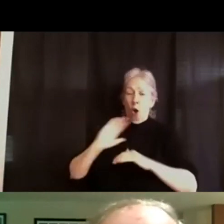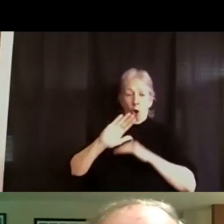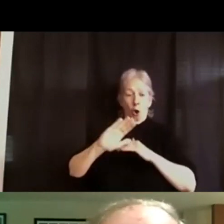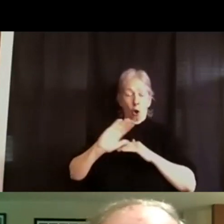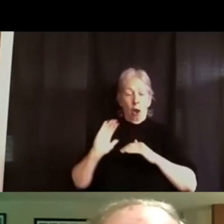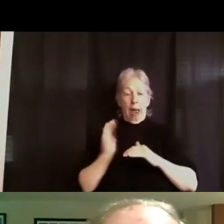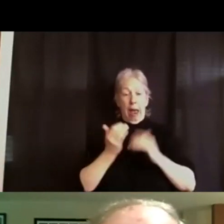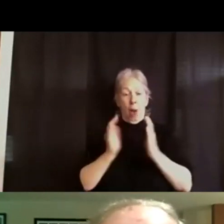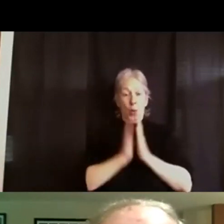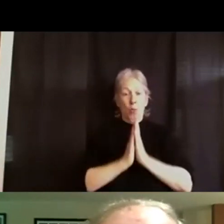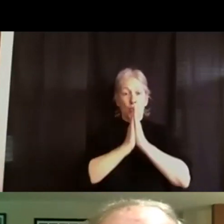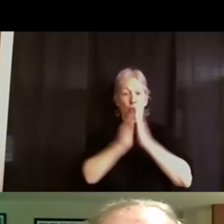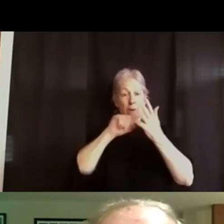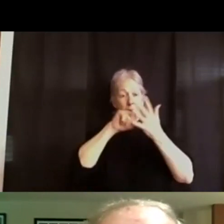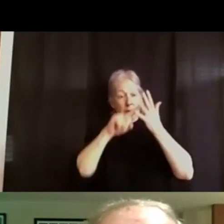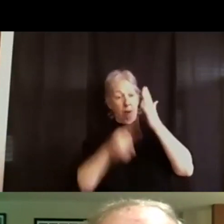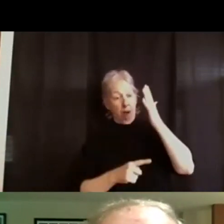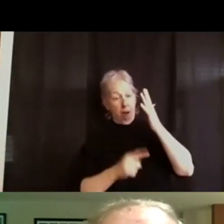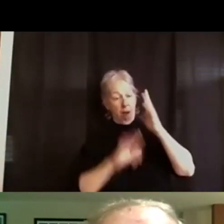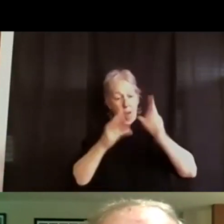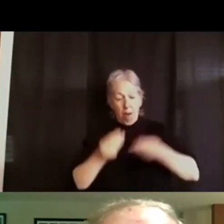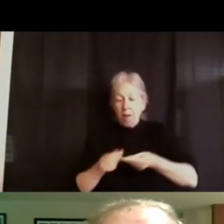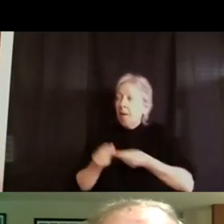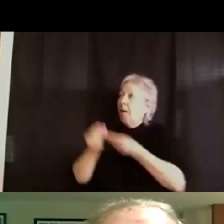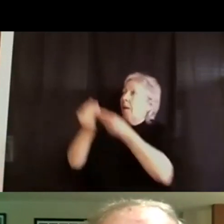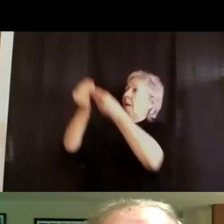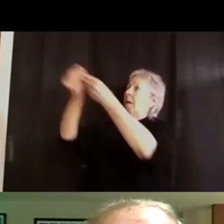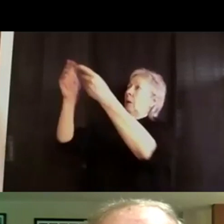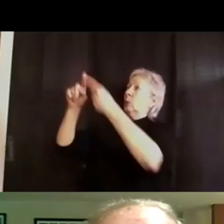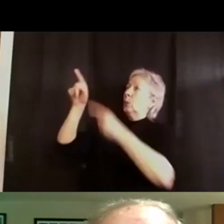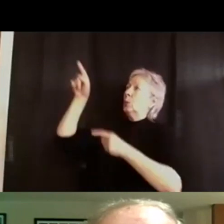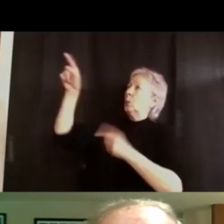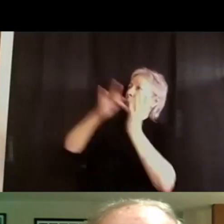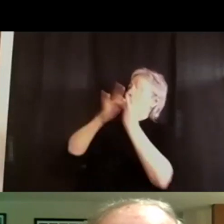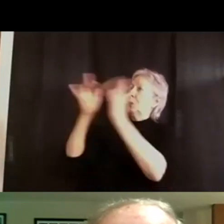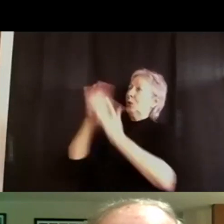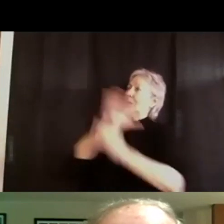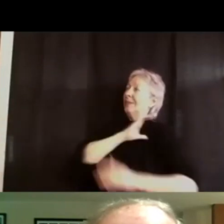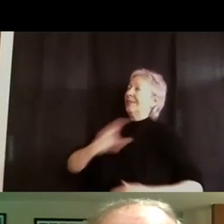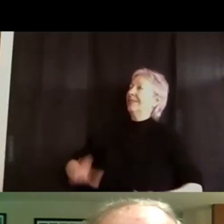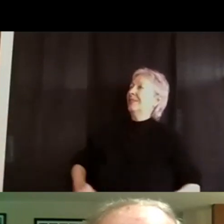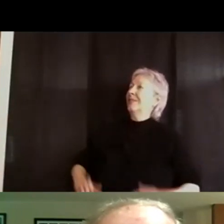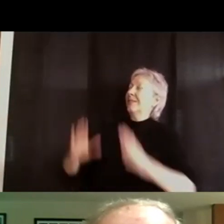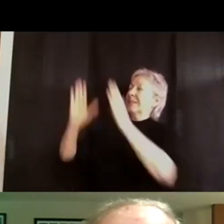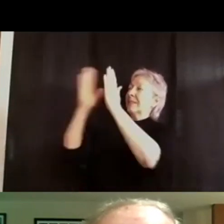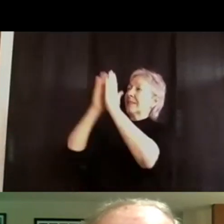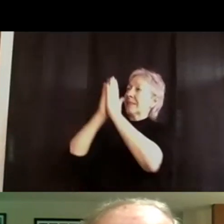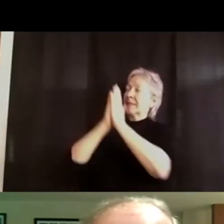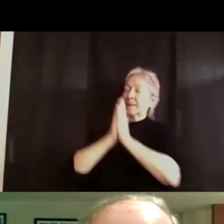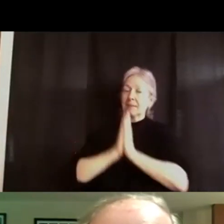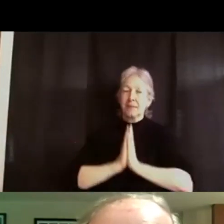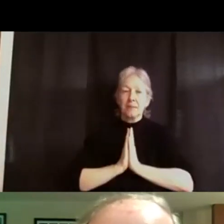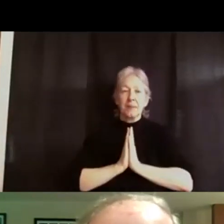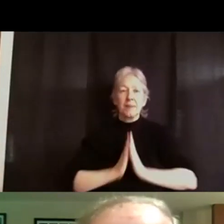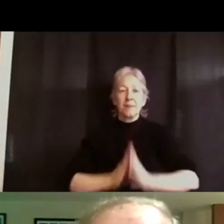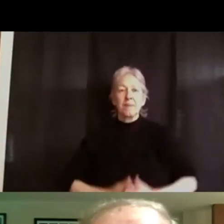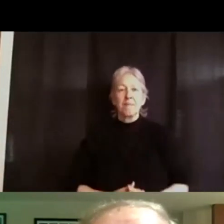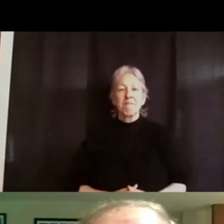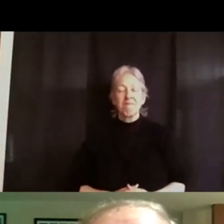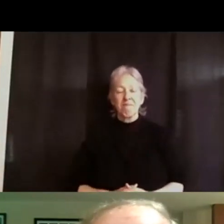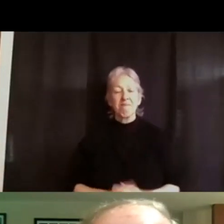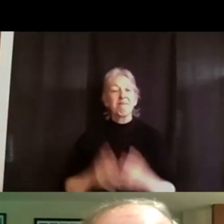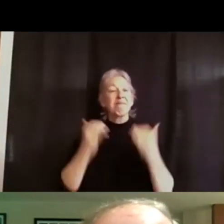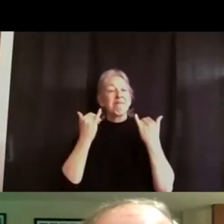of Jesus Christ, our risen Savior. Amen. Amen. Now let us